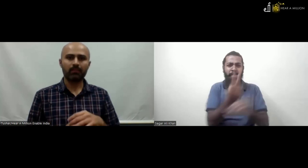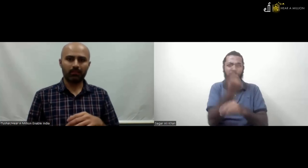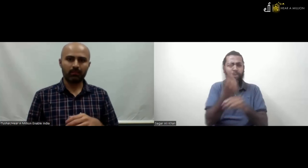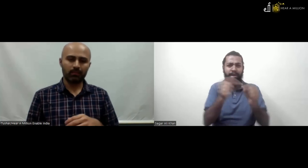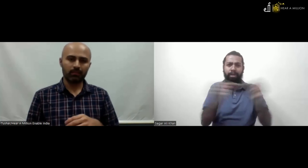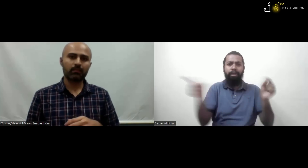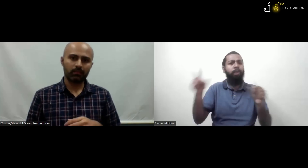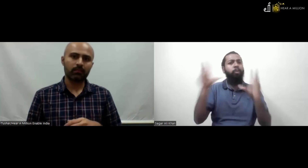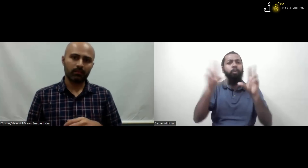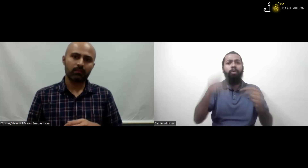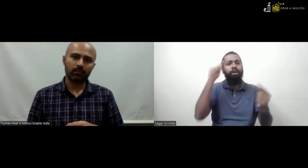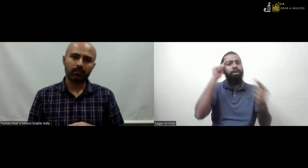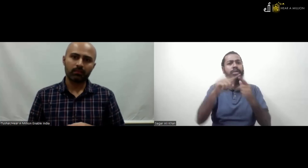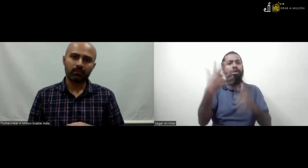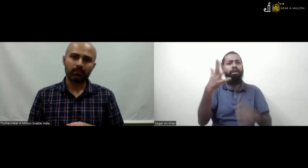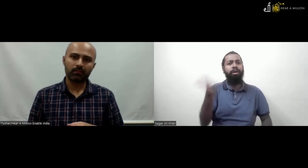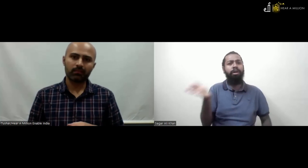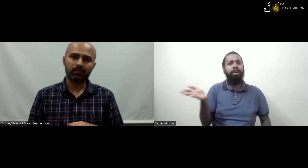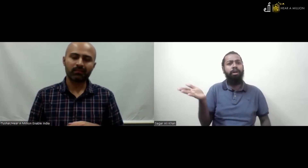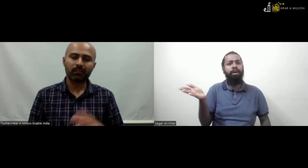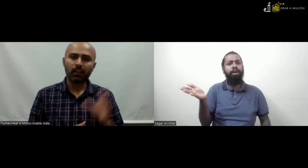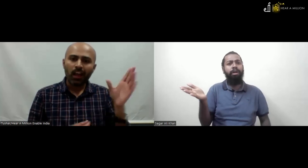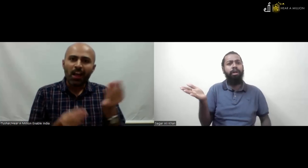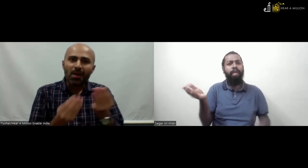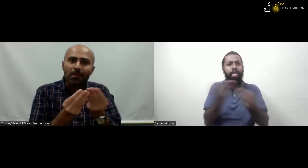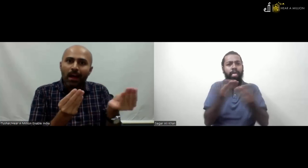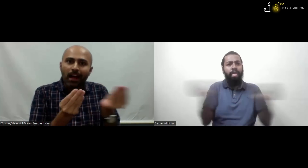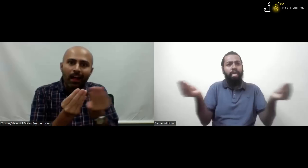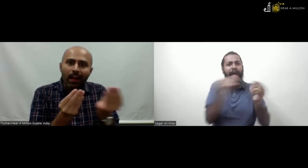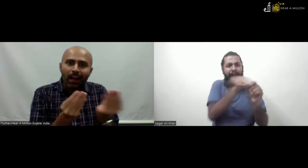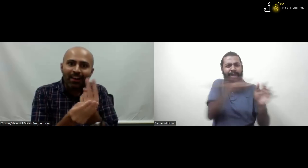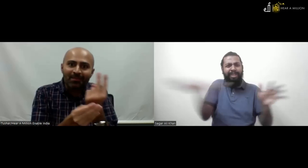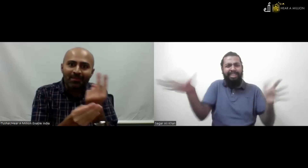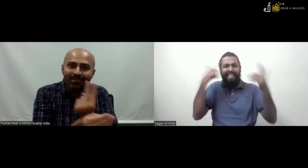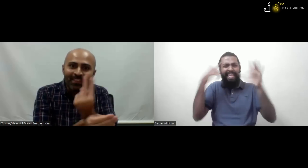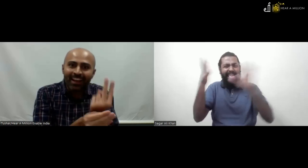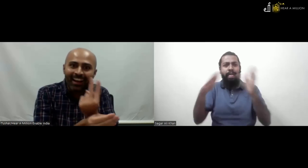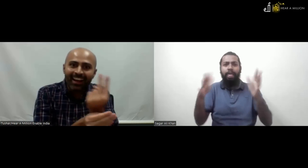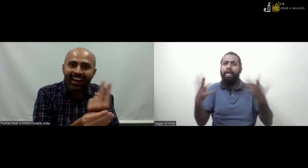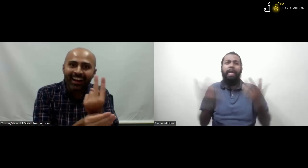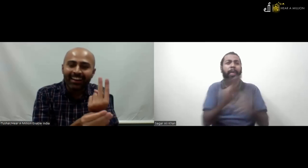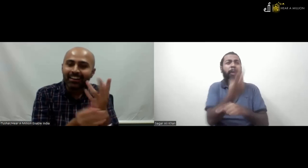Guwahati, as you know, Assam is the city, is 2 hours from my difference. There also they don't agree.